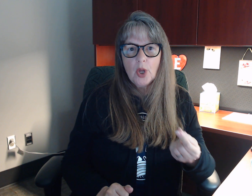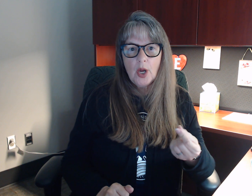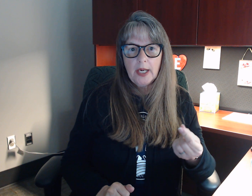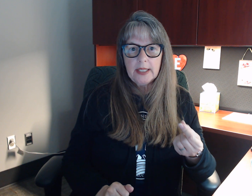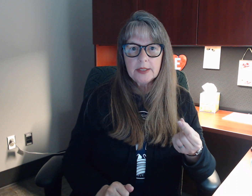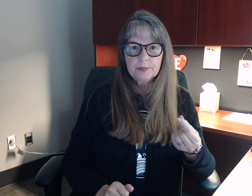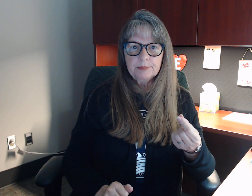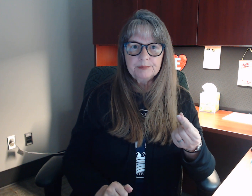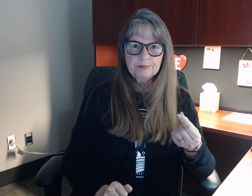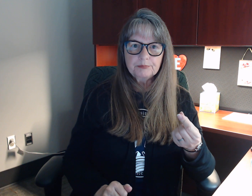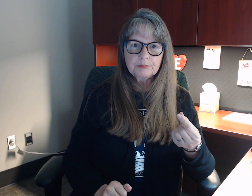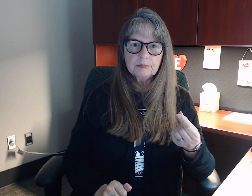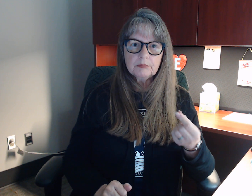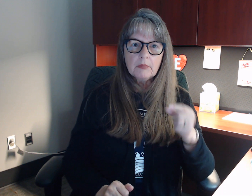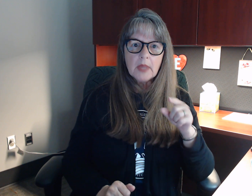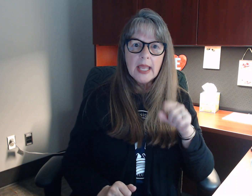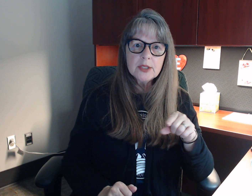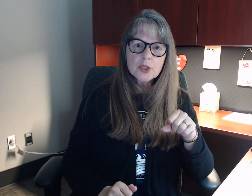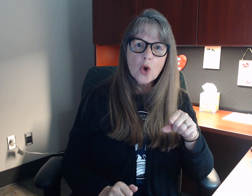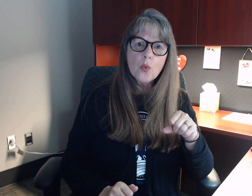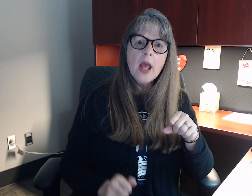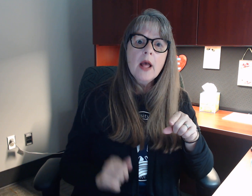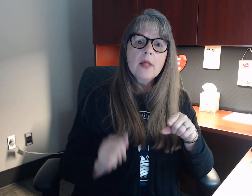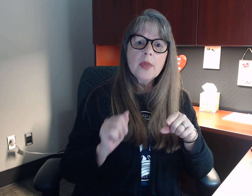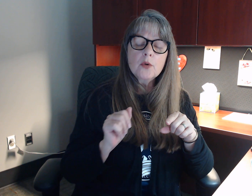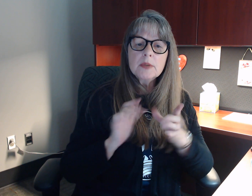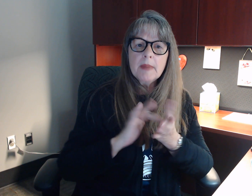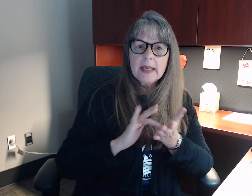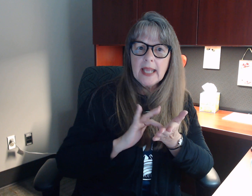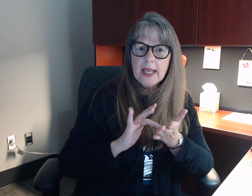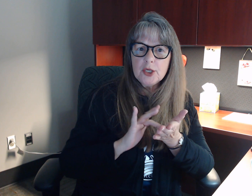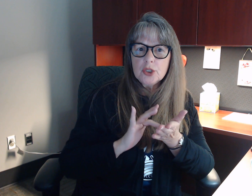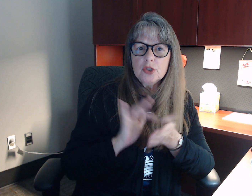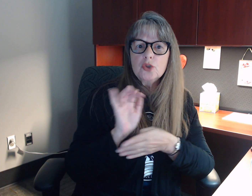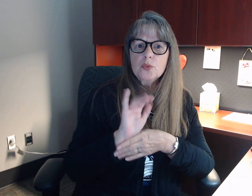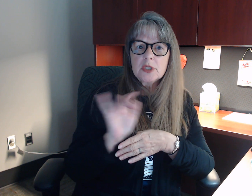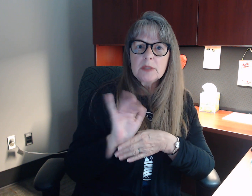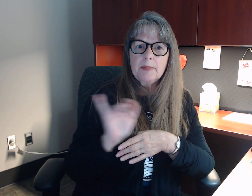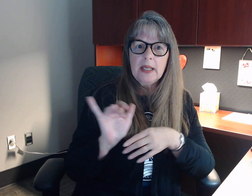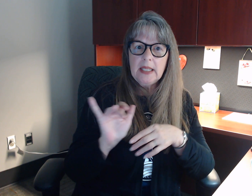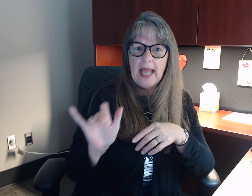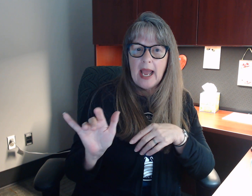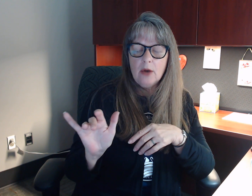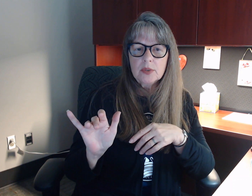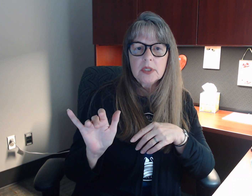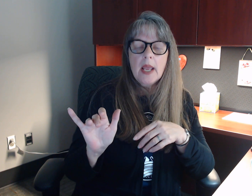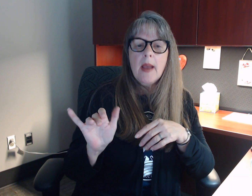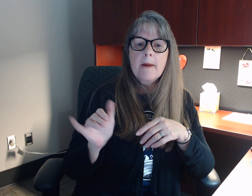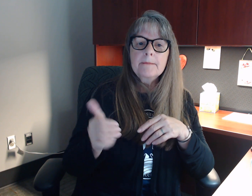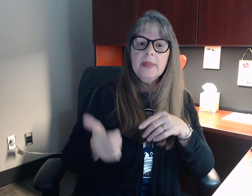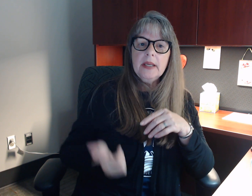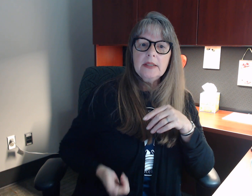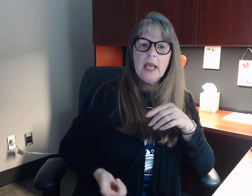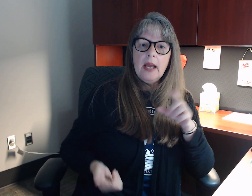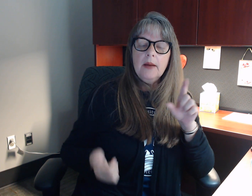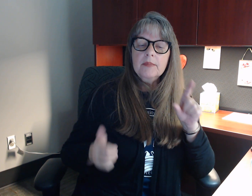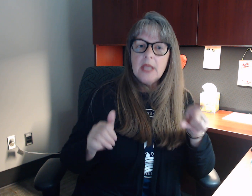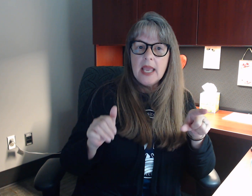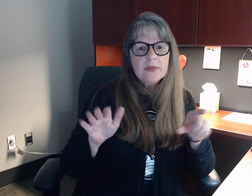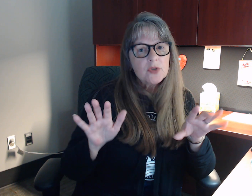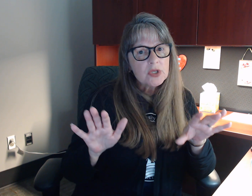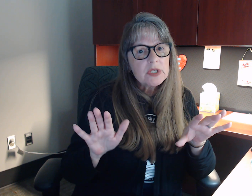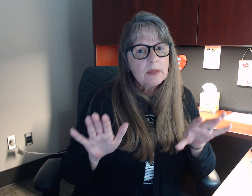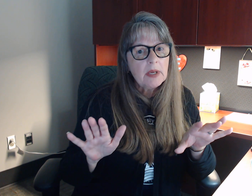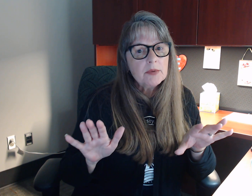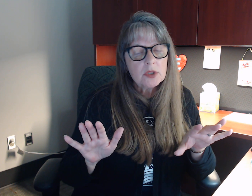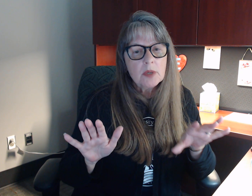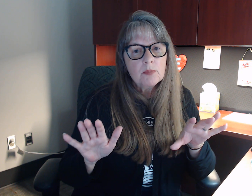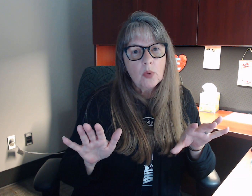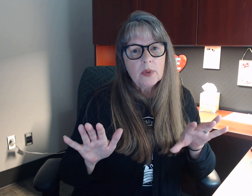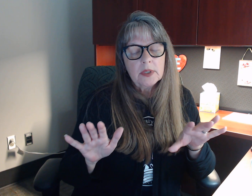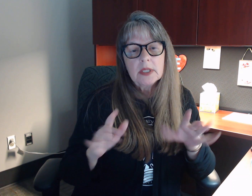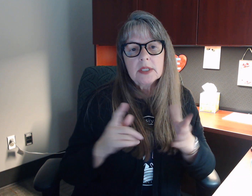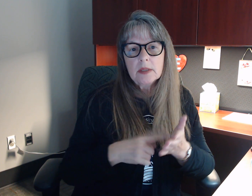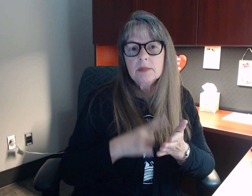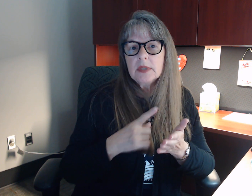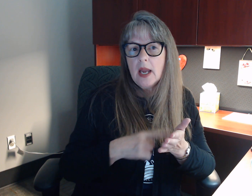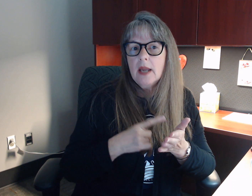it. And so those medications, you would spell it out. But, and sometimes it's important, because sometimes